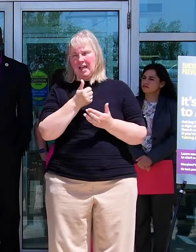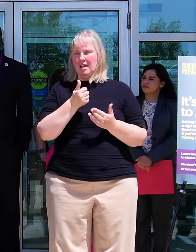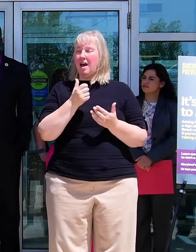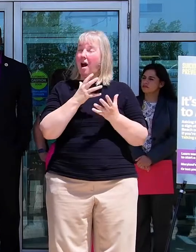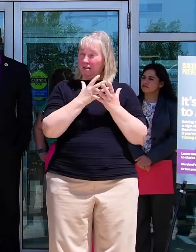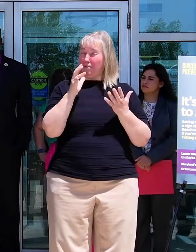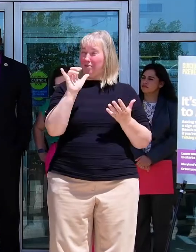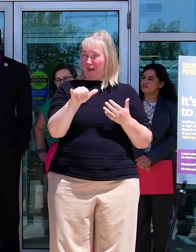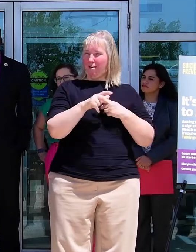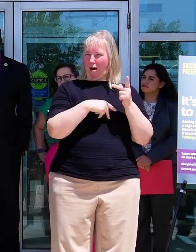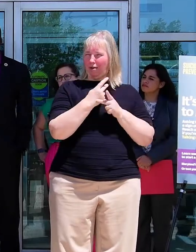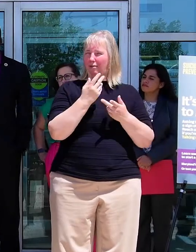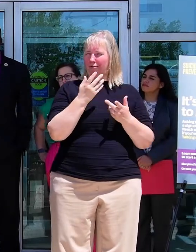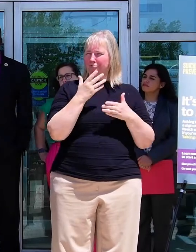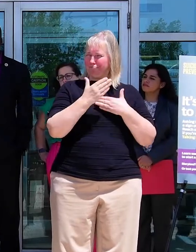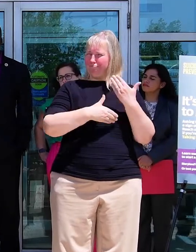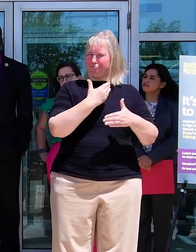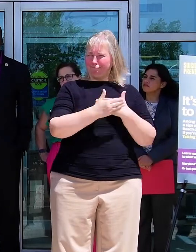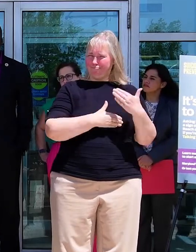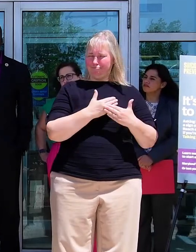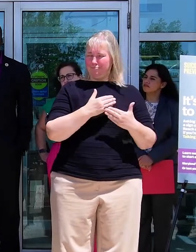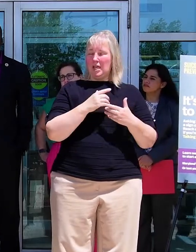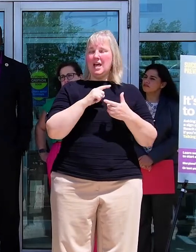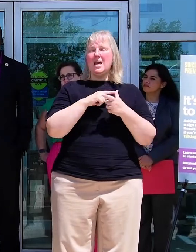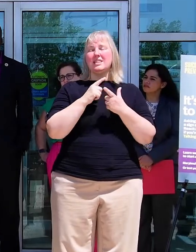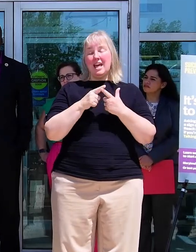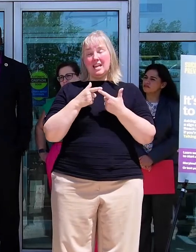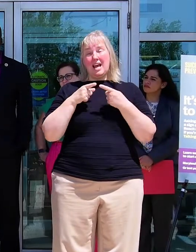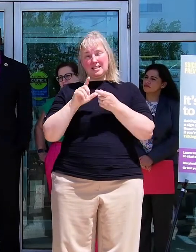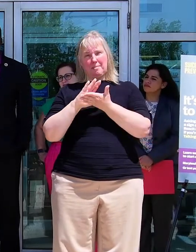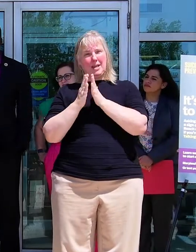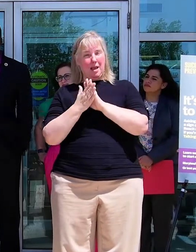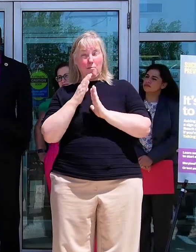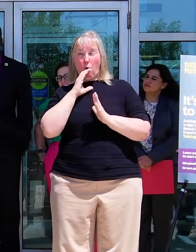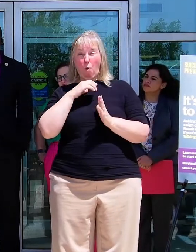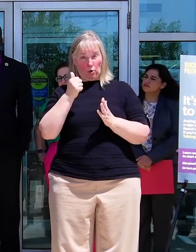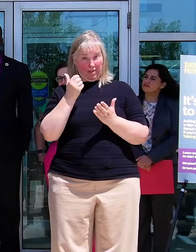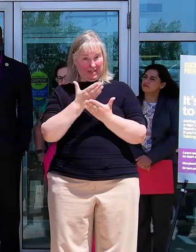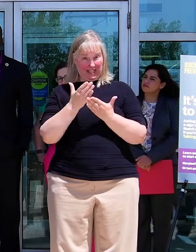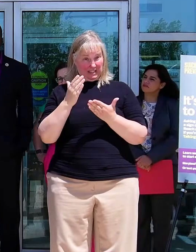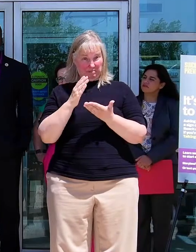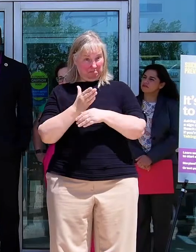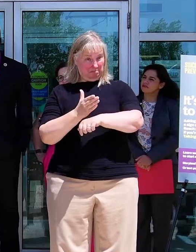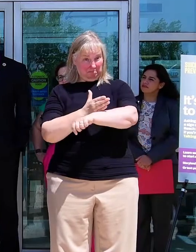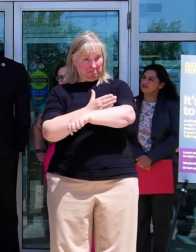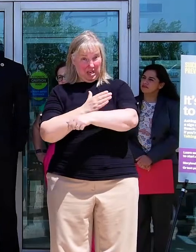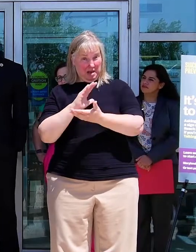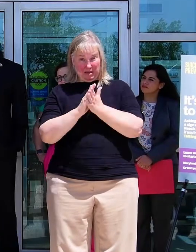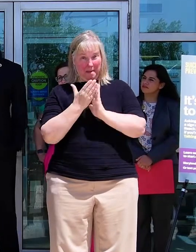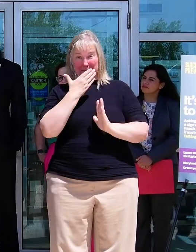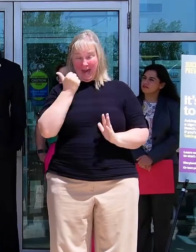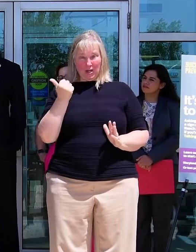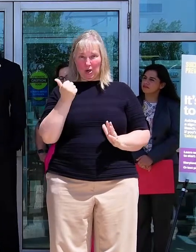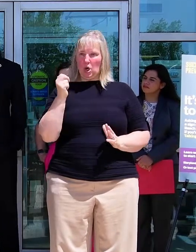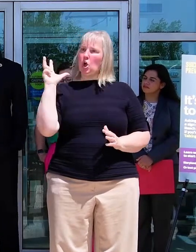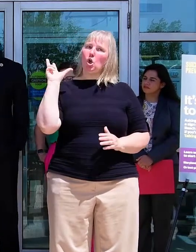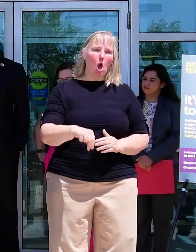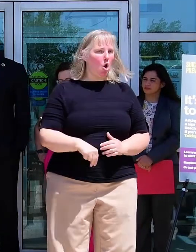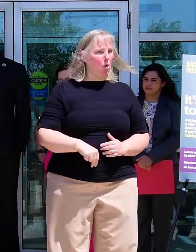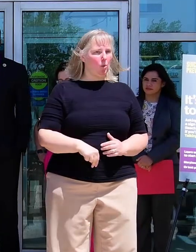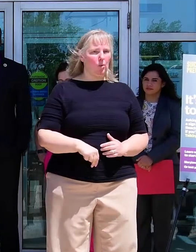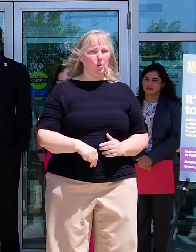older, did things get better? What do you guys think? Hard pass. No, they did